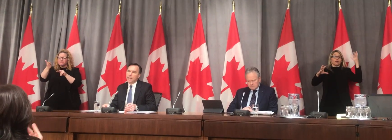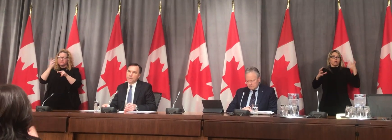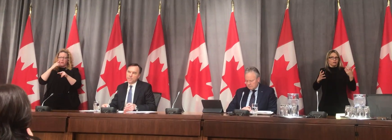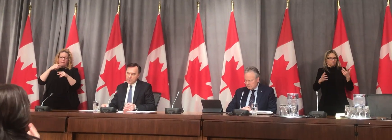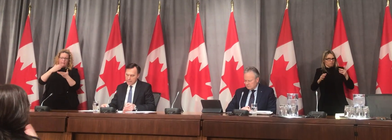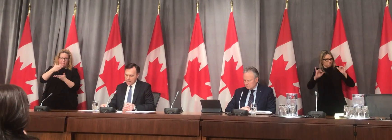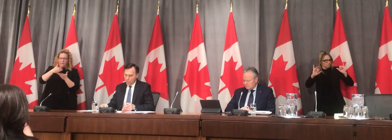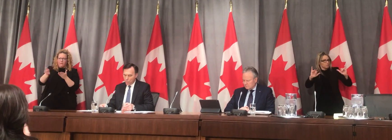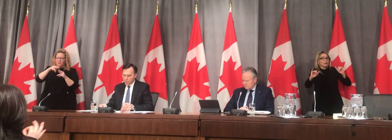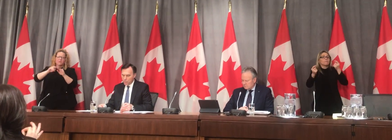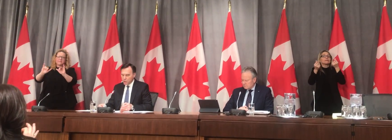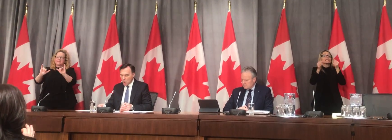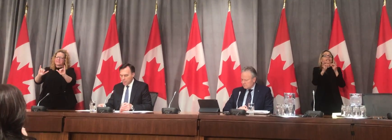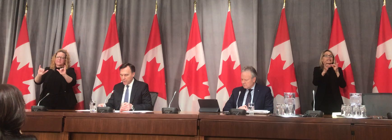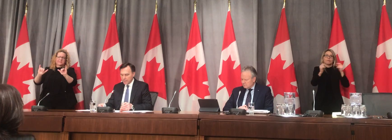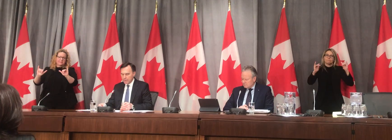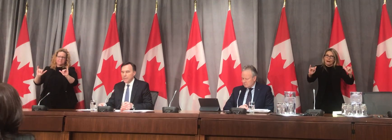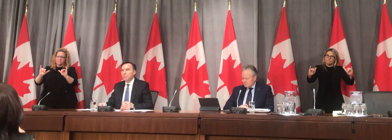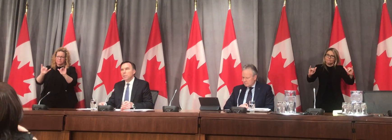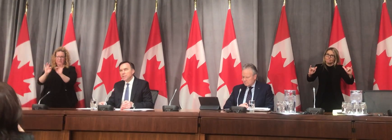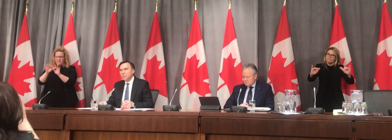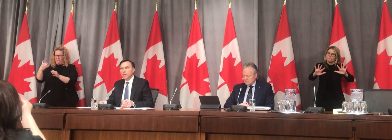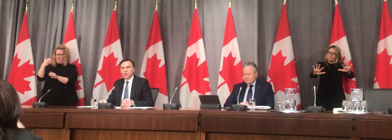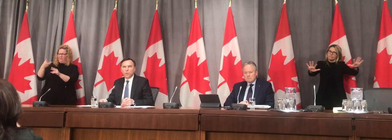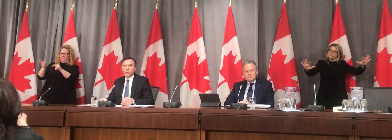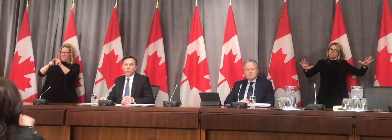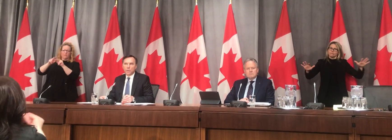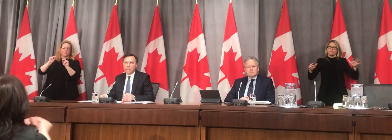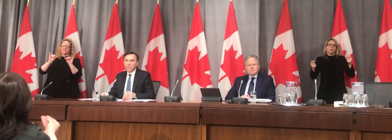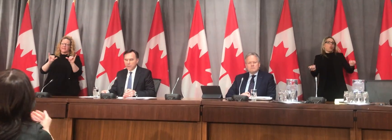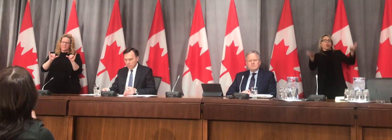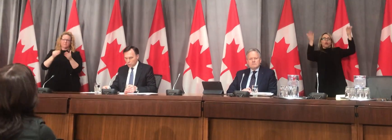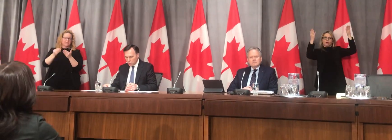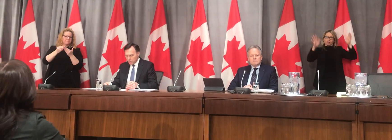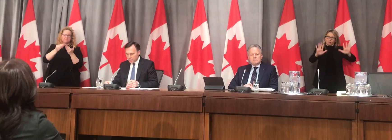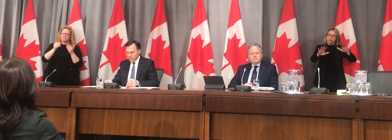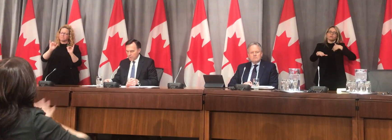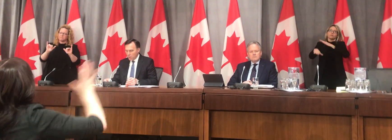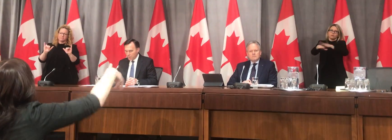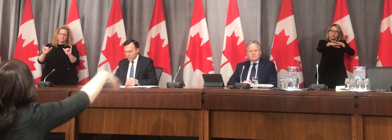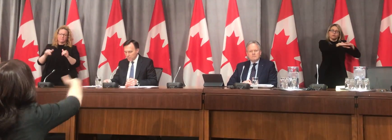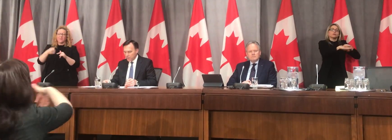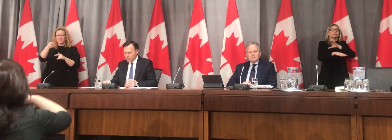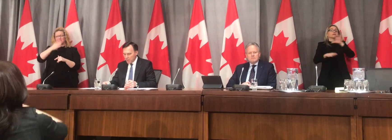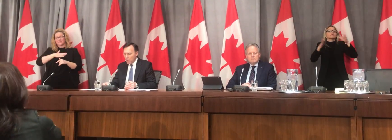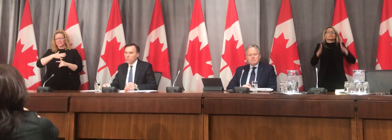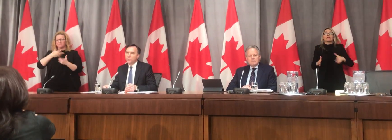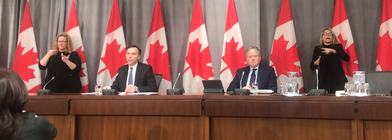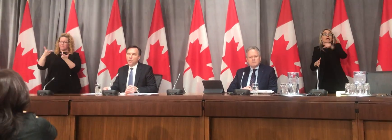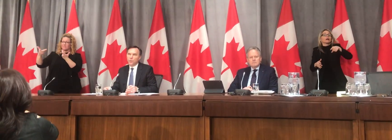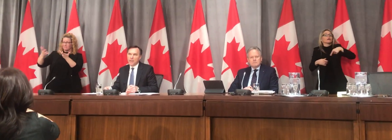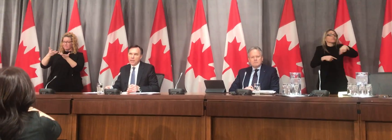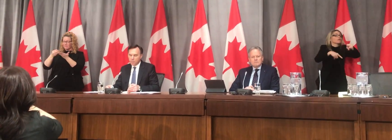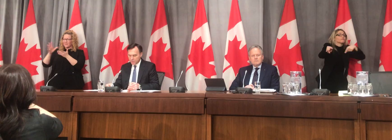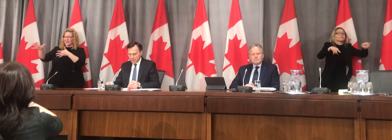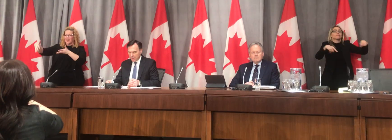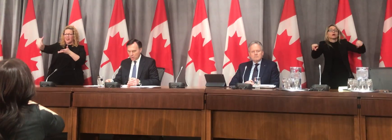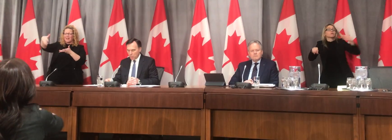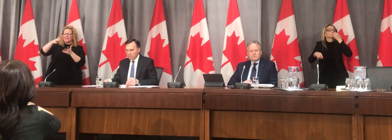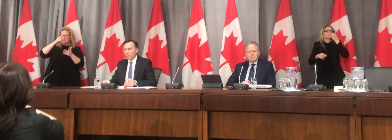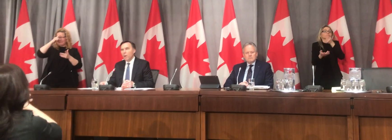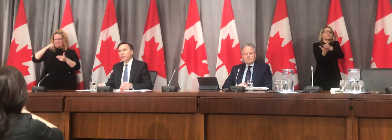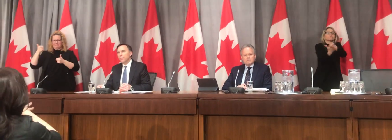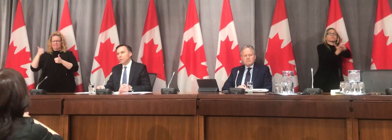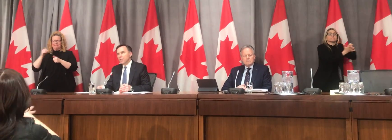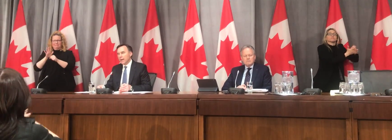reminder to Canadians, when you're out shopping, please make sure that you're leaving goods on the shelves for your neighbors